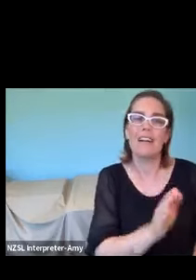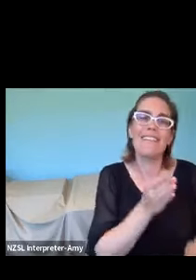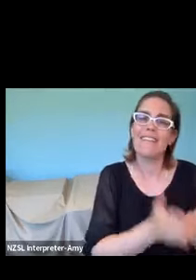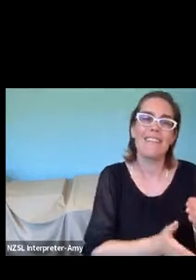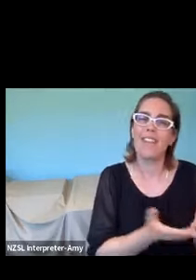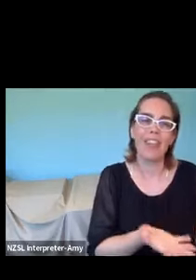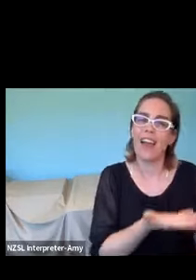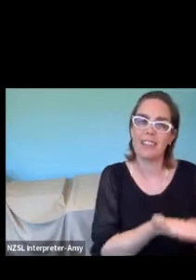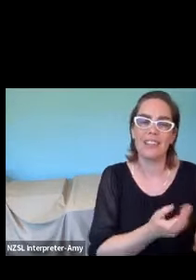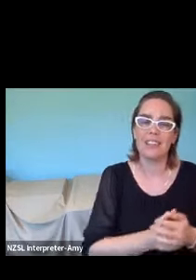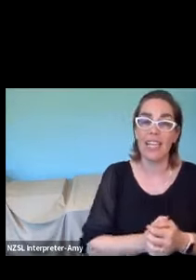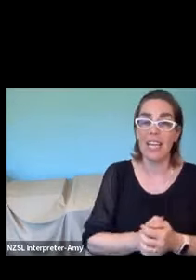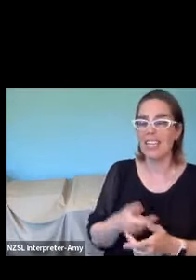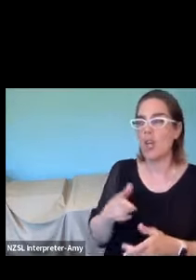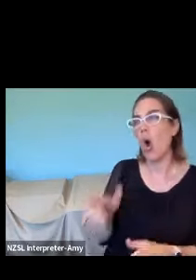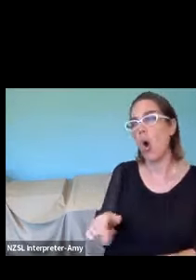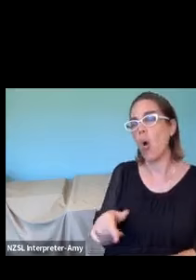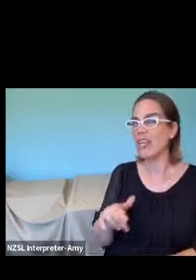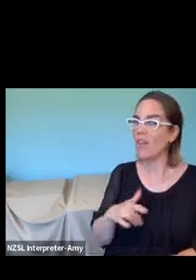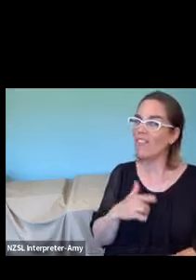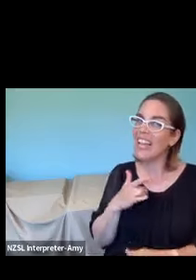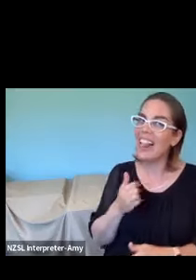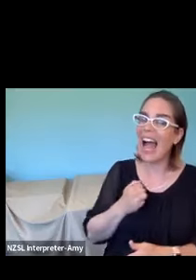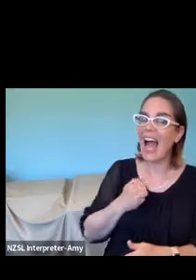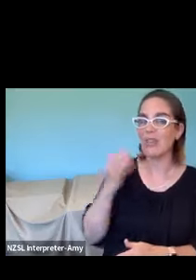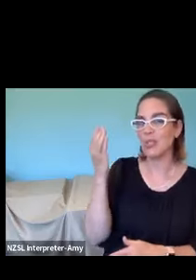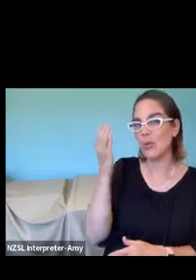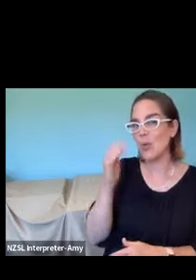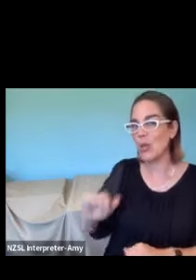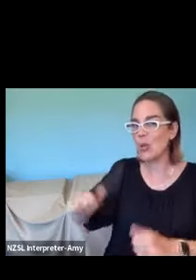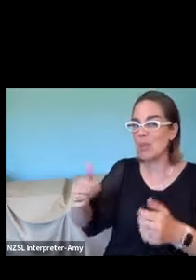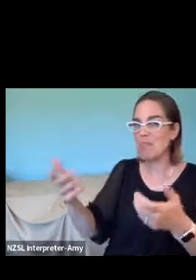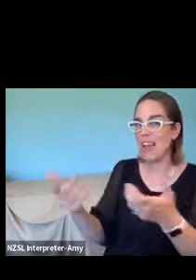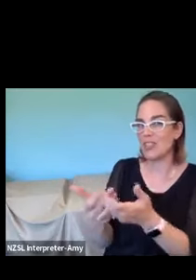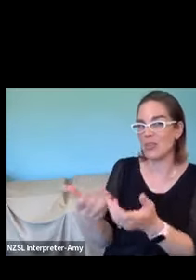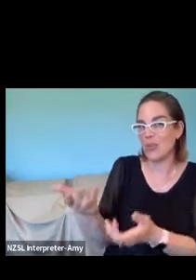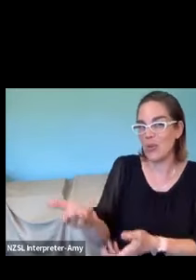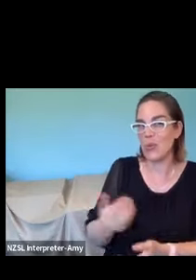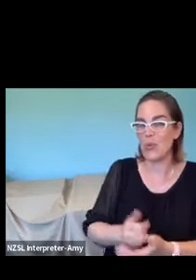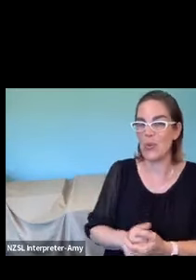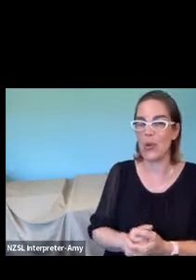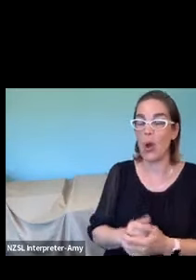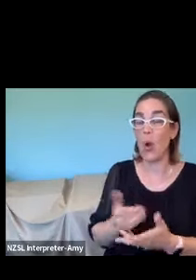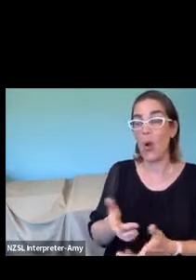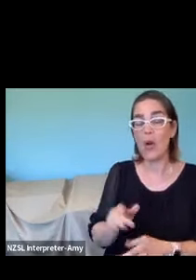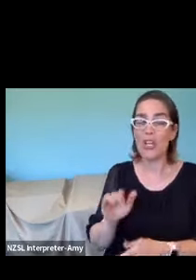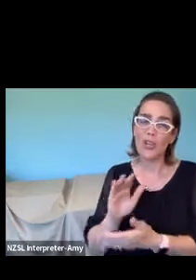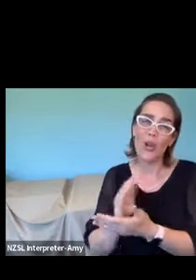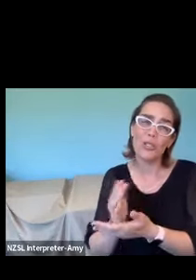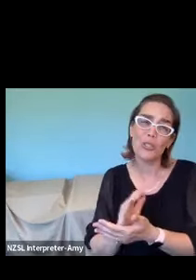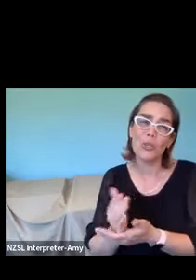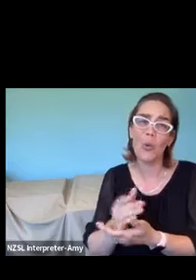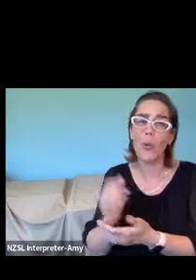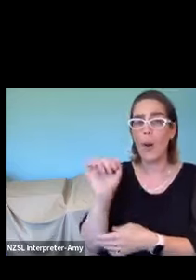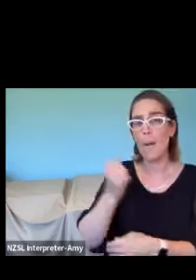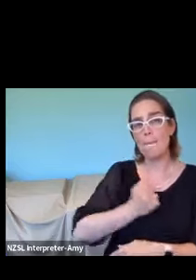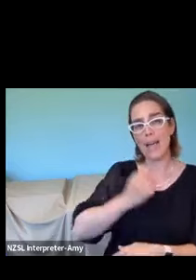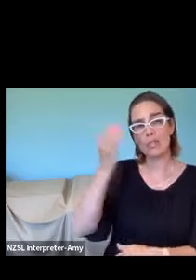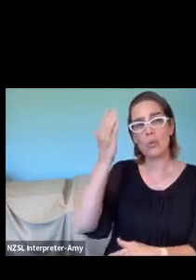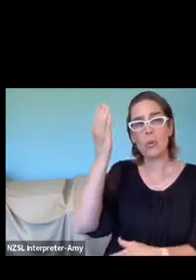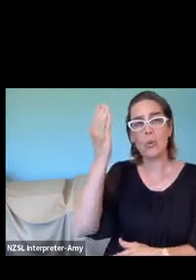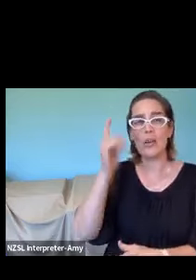we don't feel that our school would be a good fit. We're not sure that our school can really meet the needs of your